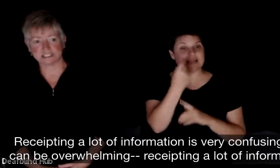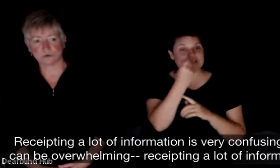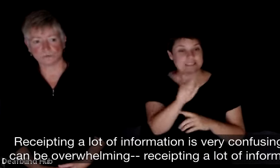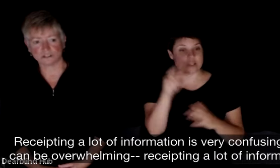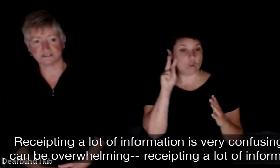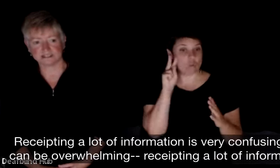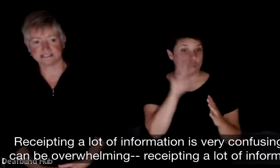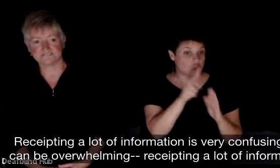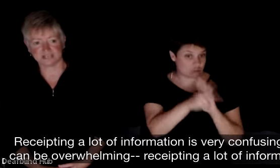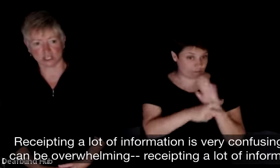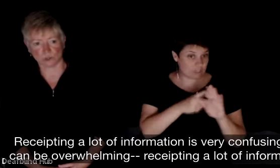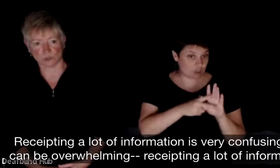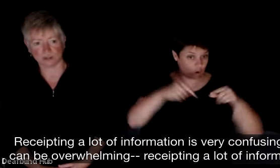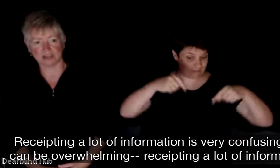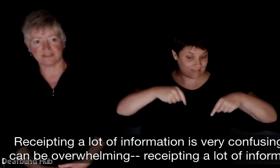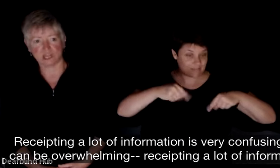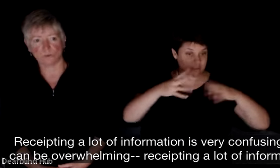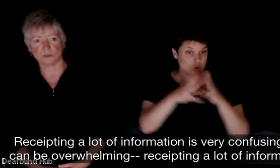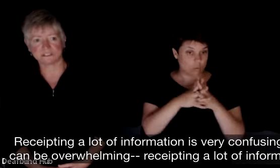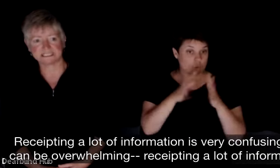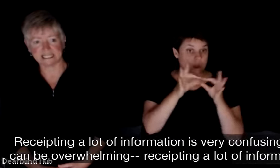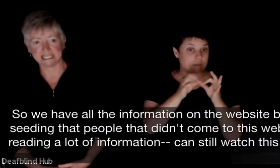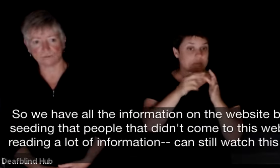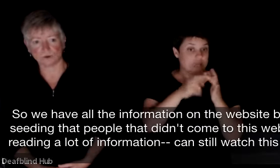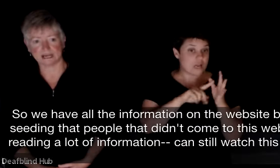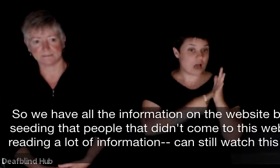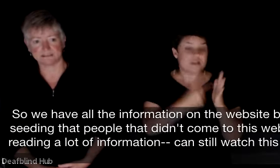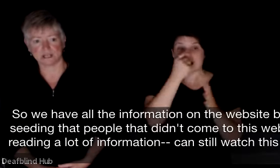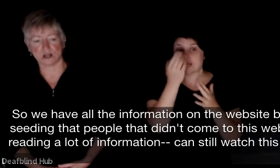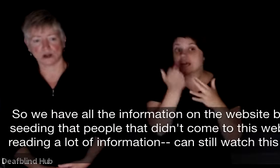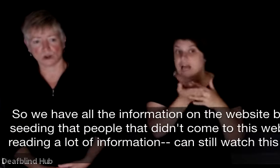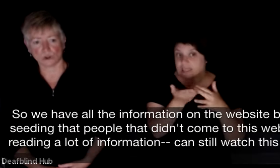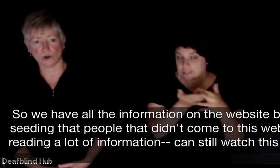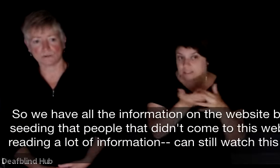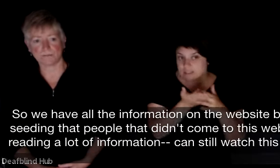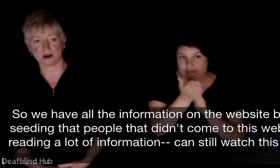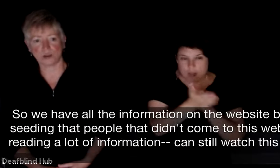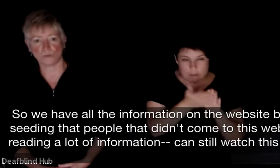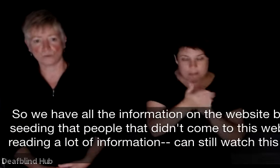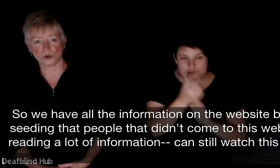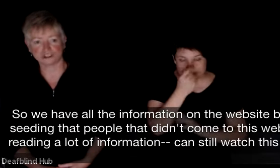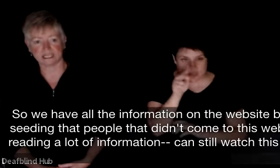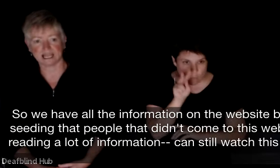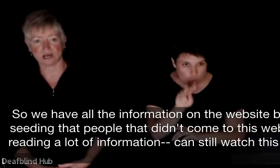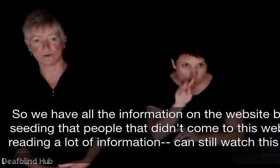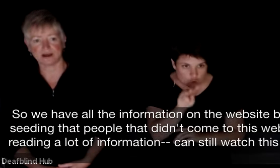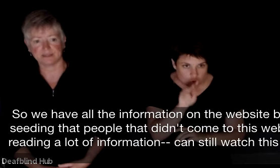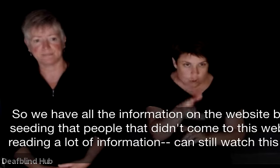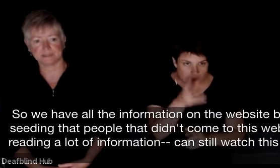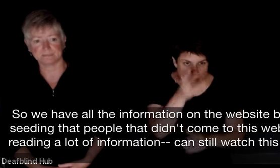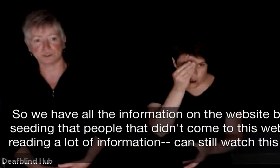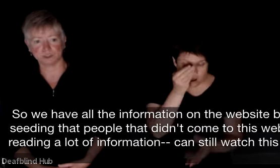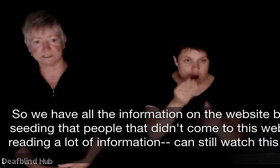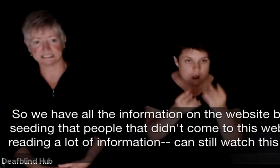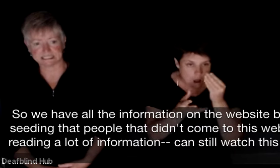video. So they will see what happened and learn by watching how other people used